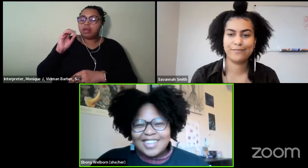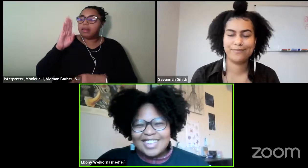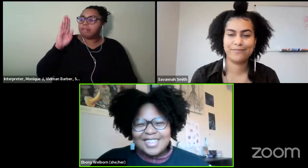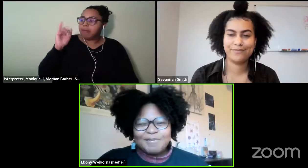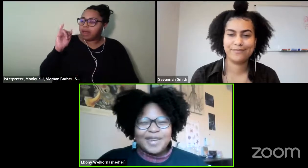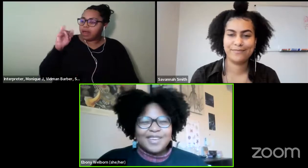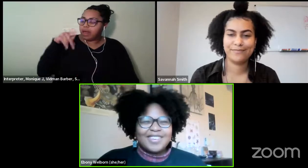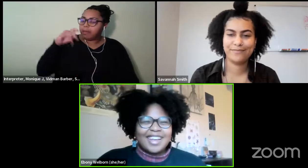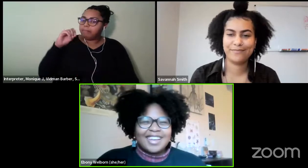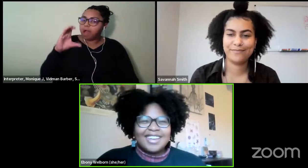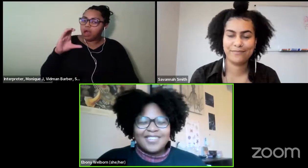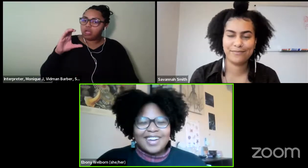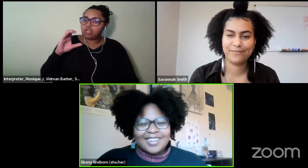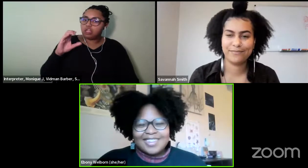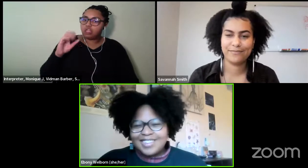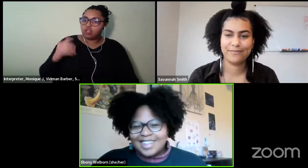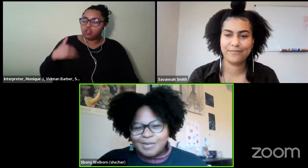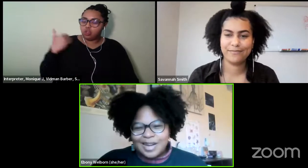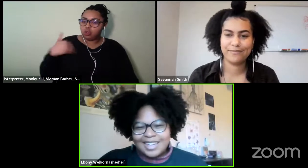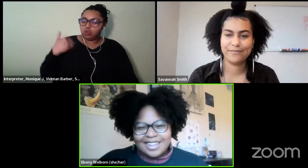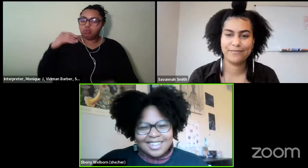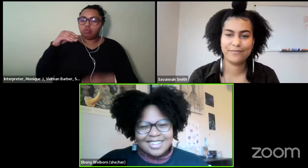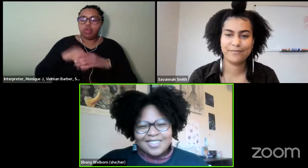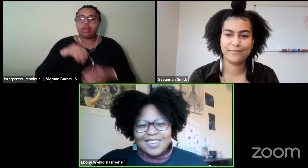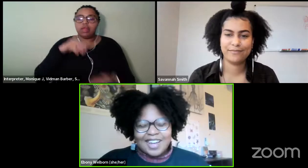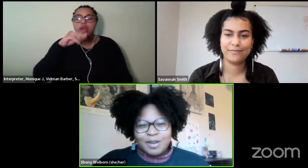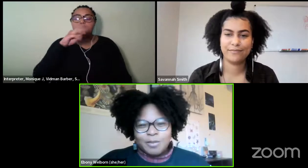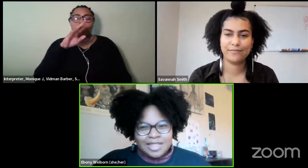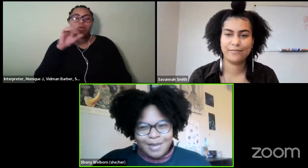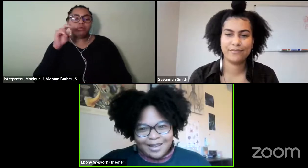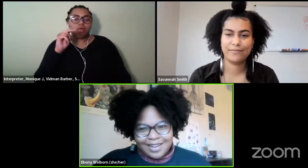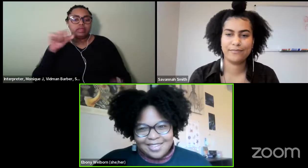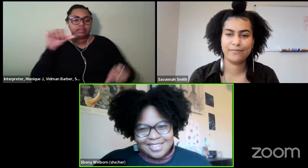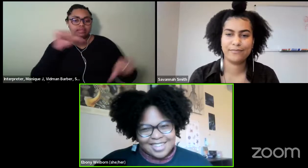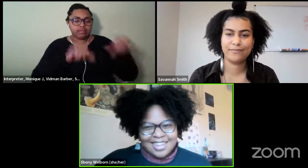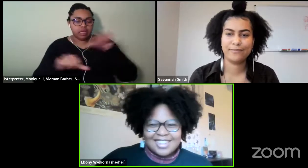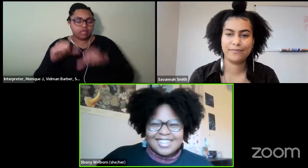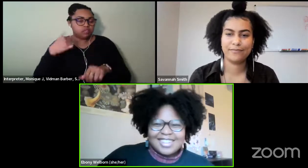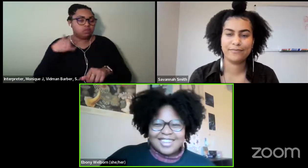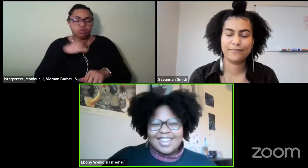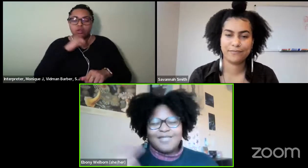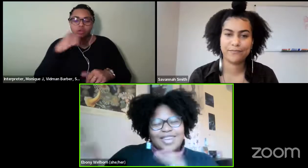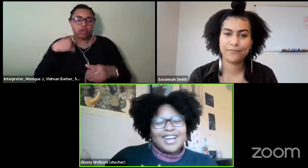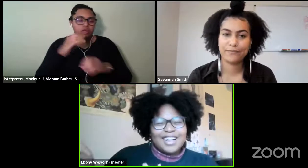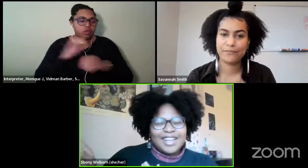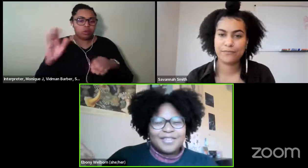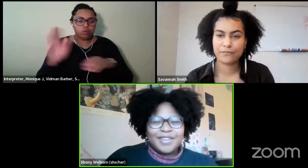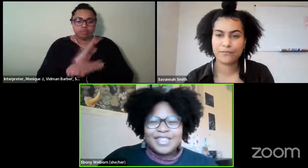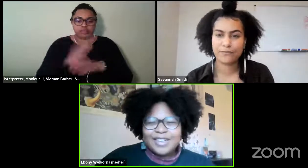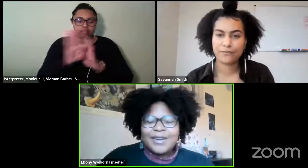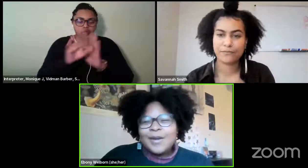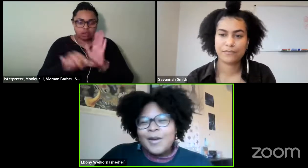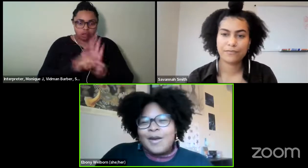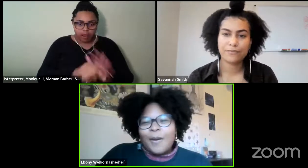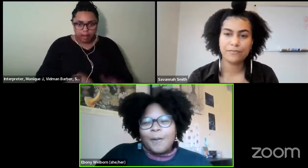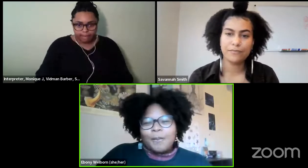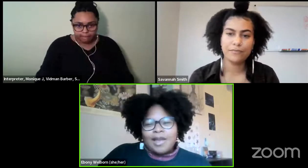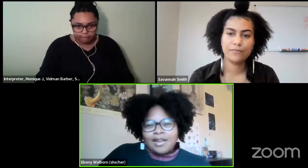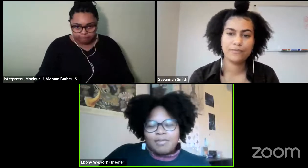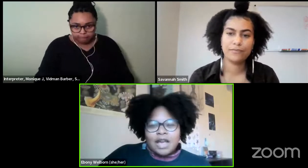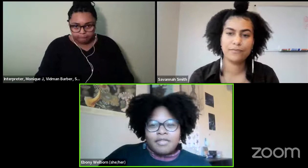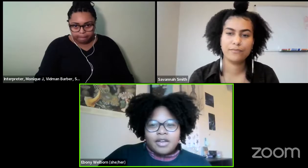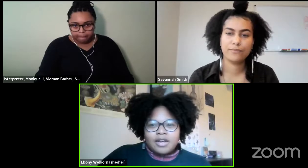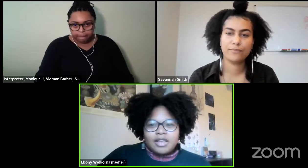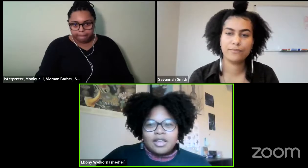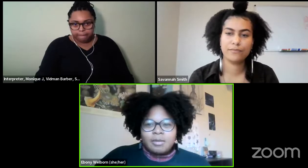We didn't know this, but we were like, we're not going to do anything about it because we don't have no business backgrounds. And so that'd be a later venture.